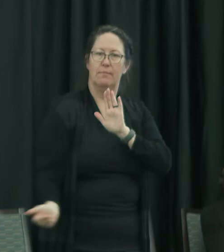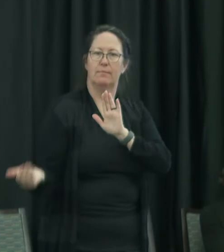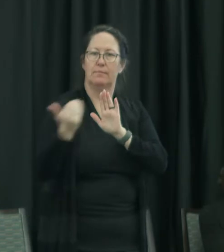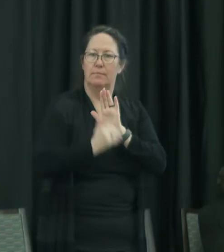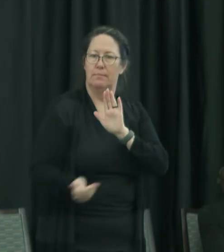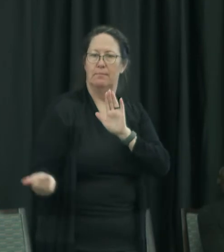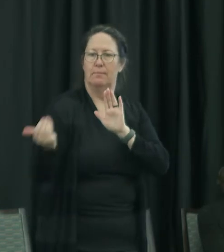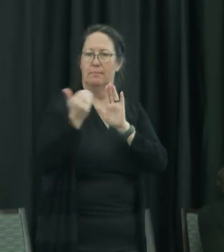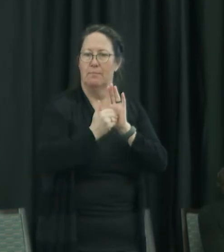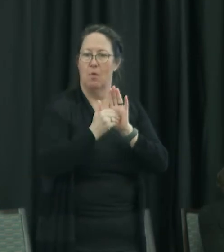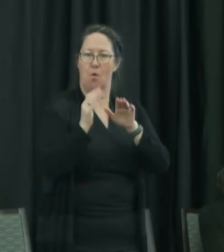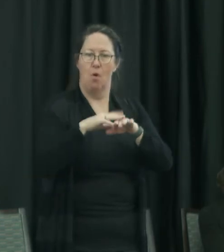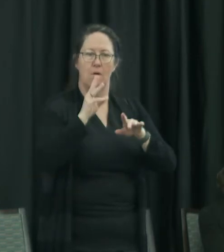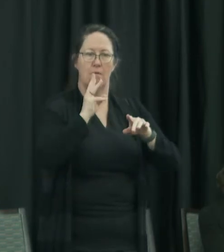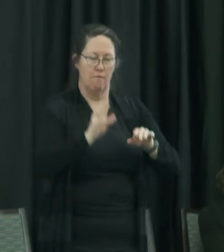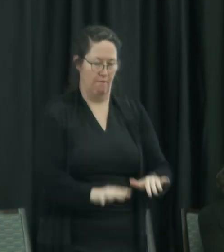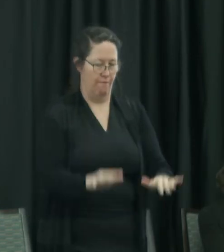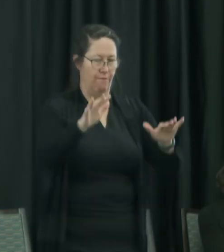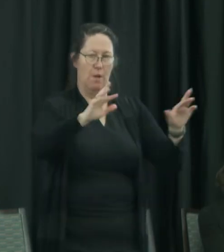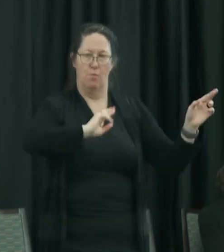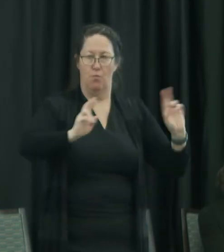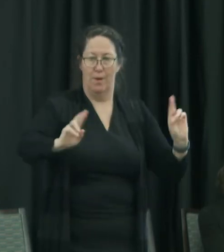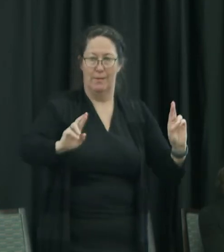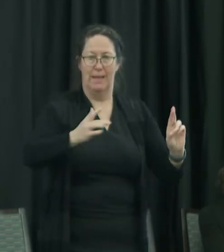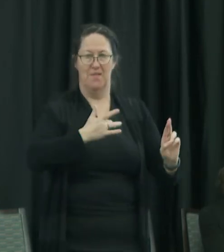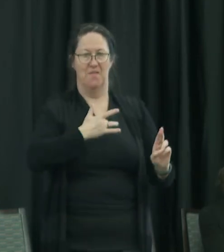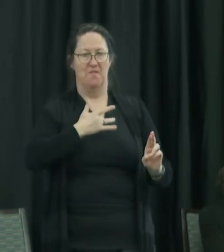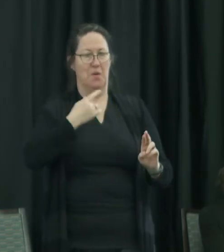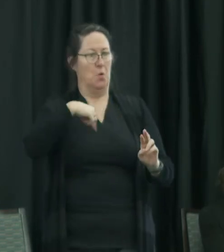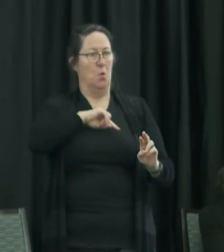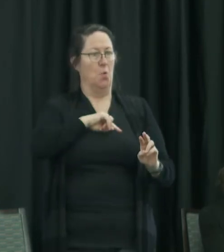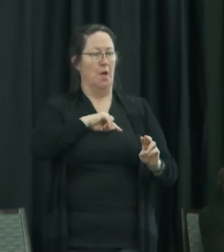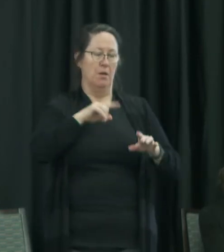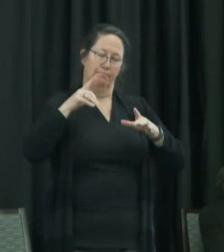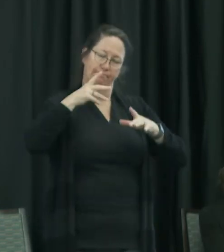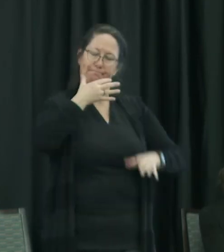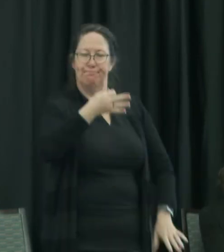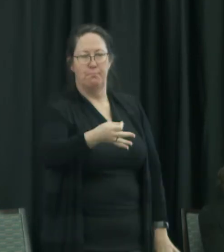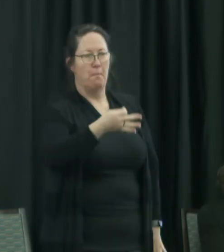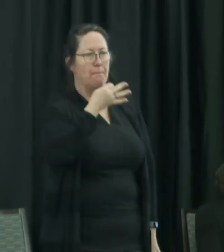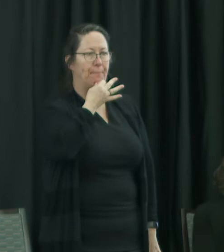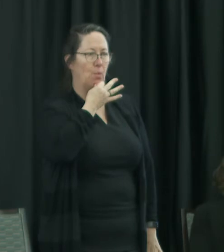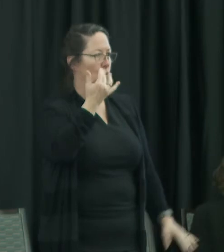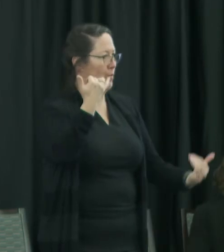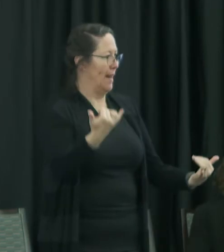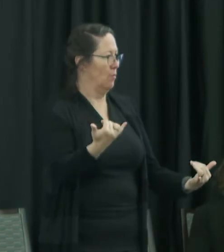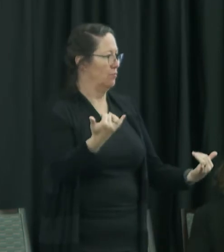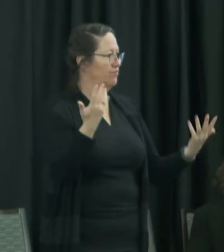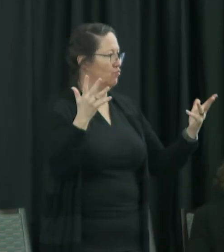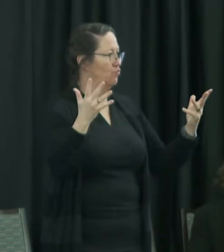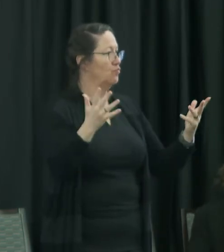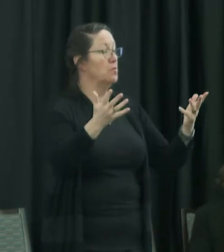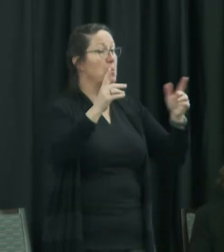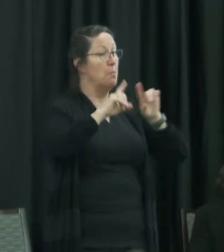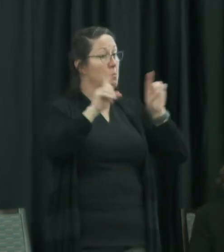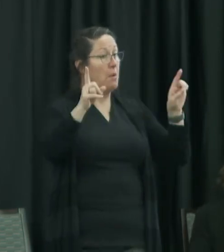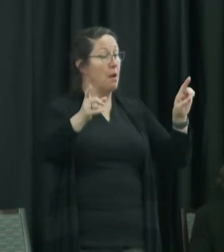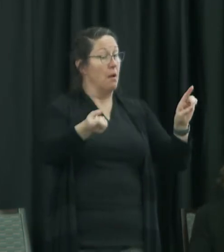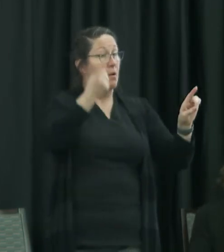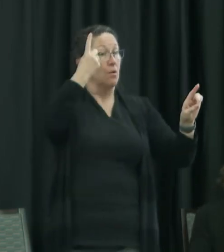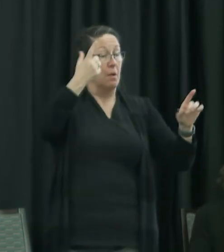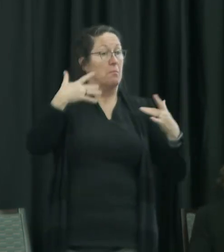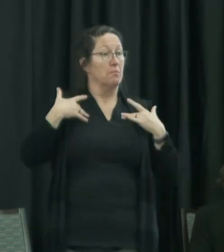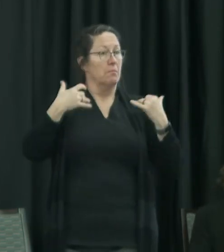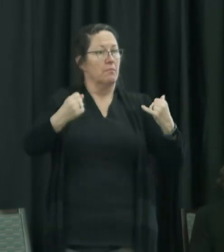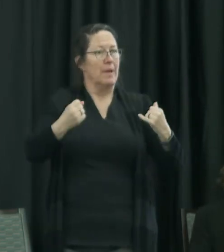the years on flood preparedness, and I feel as though we have that down to an art and science. However, I'm confident